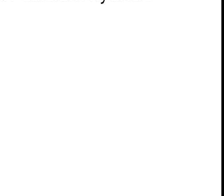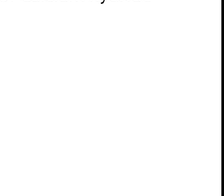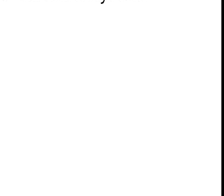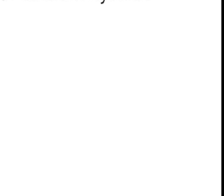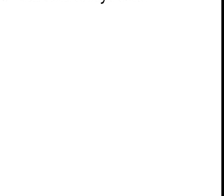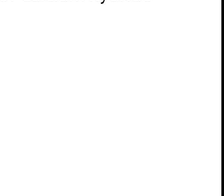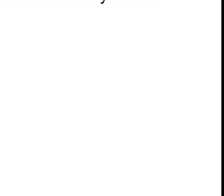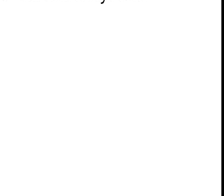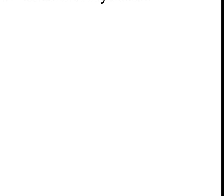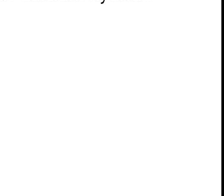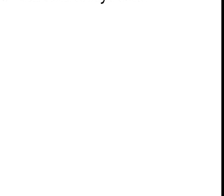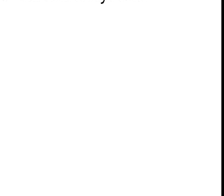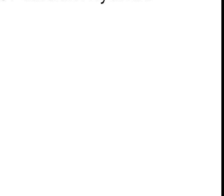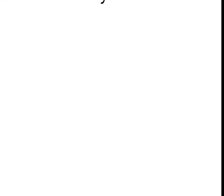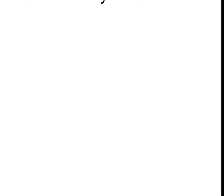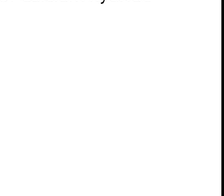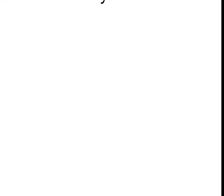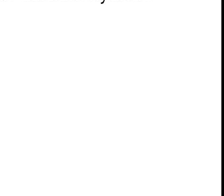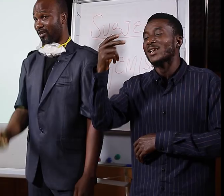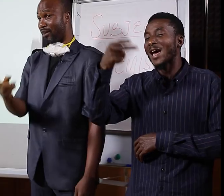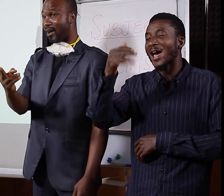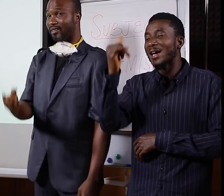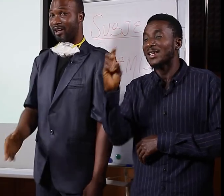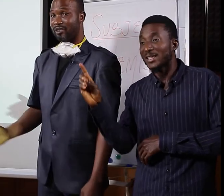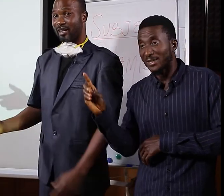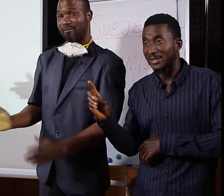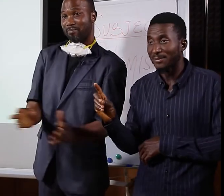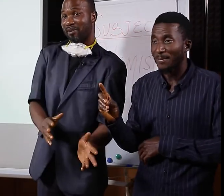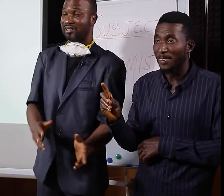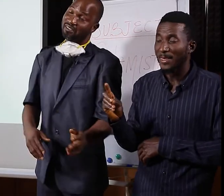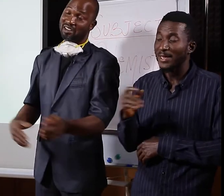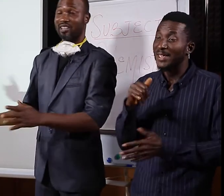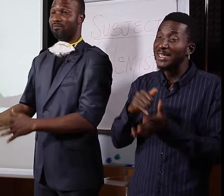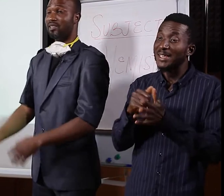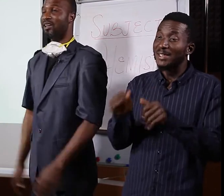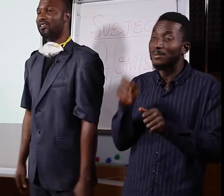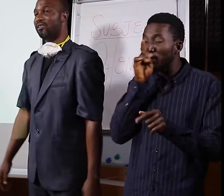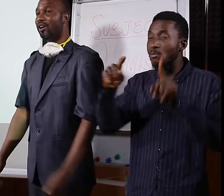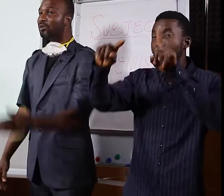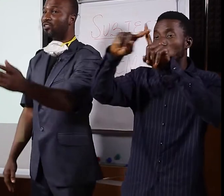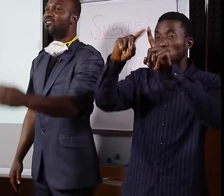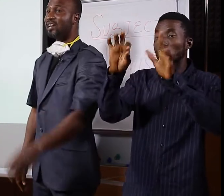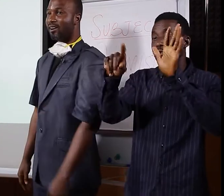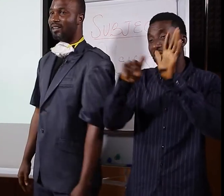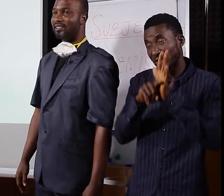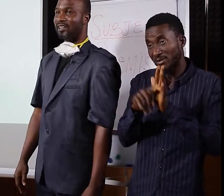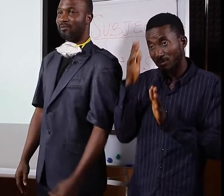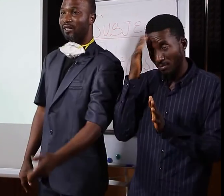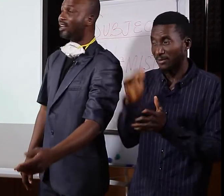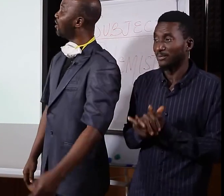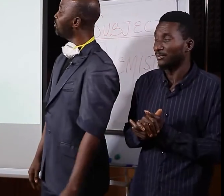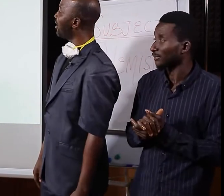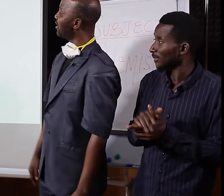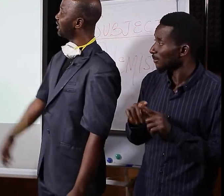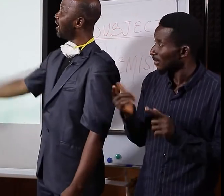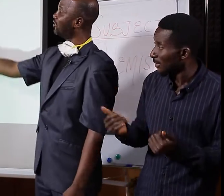Now here, hydrogen is taking electronegativity. Because remember, I said hydrogen can be positive and it can be negative. We'll discuss that in our next lesson. But